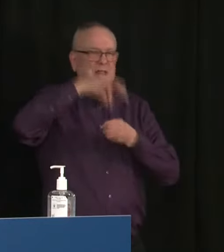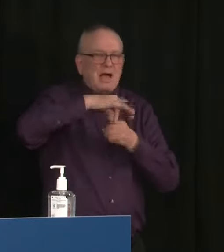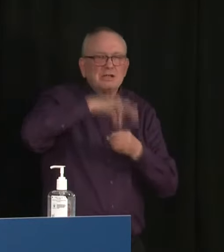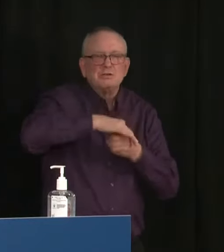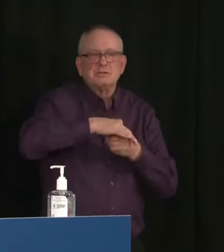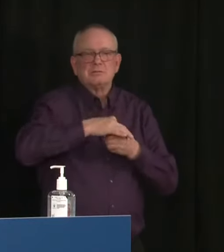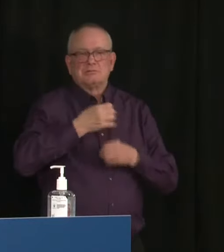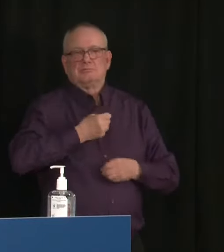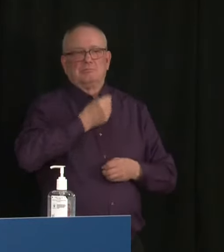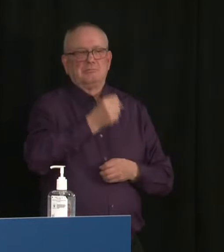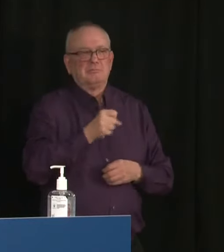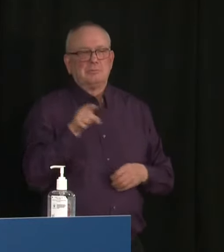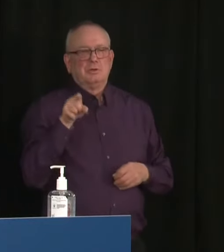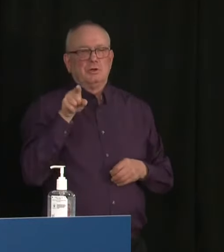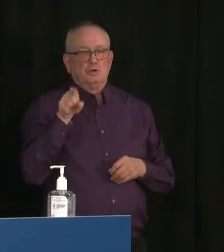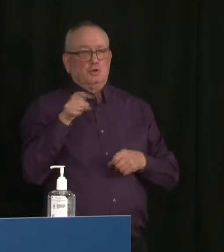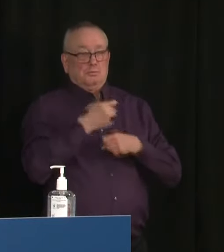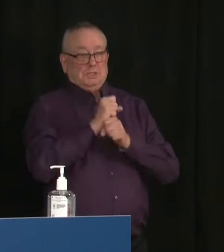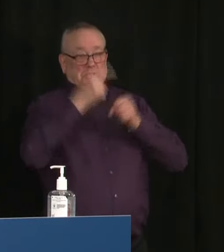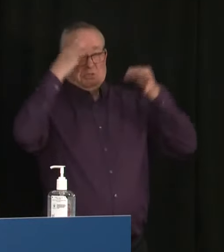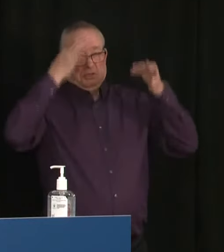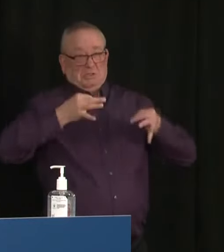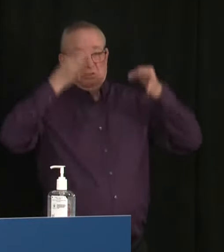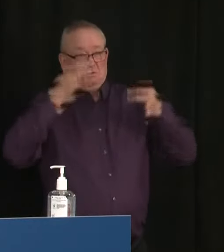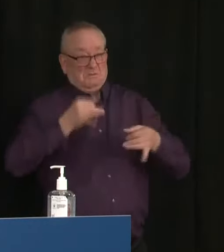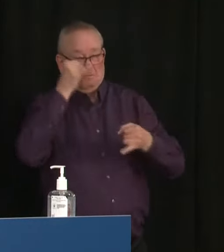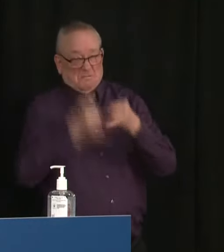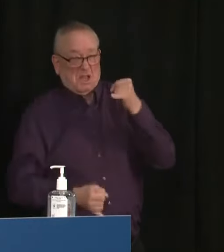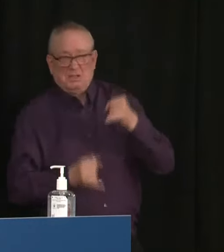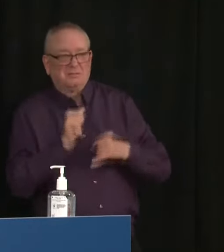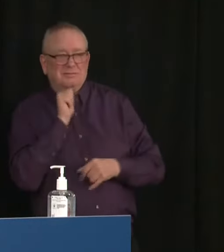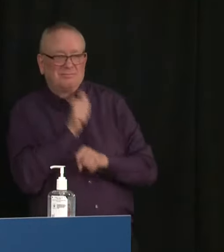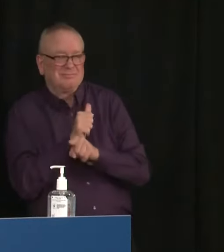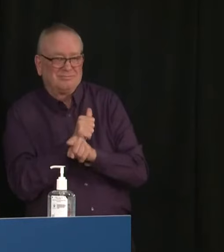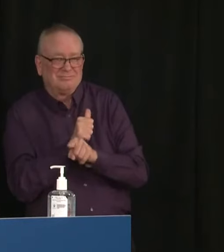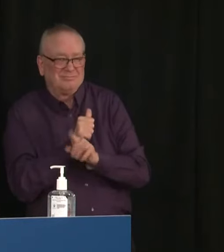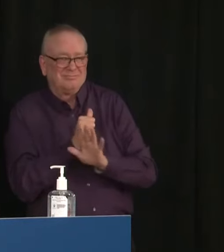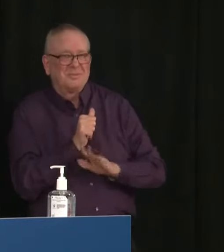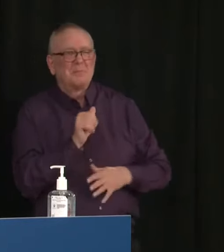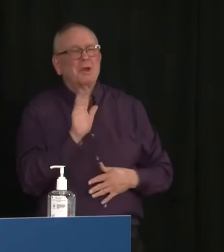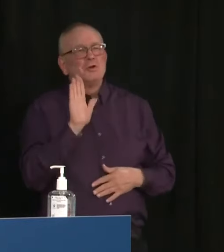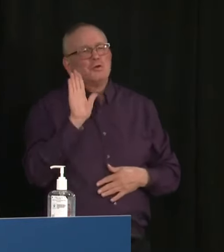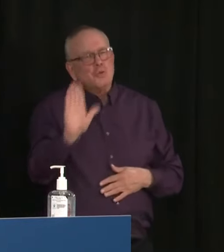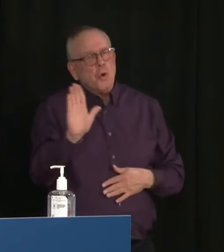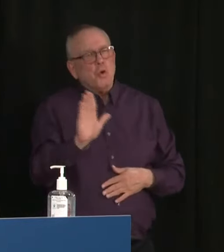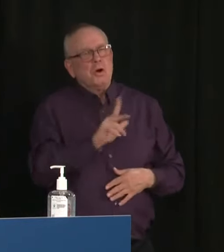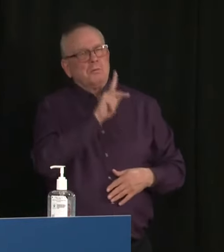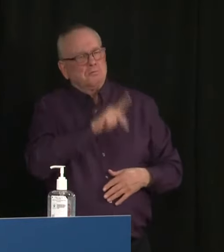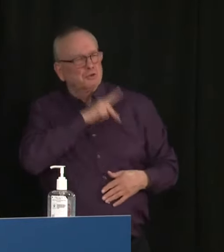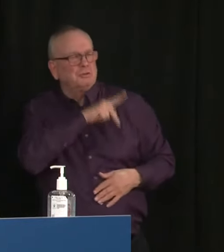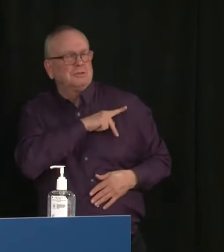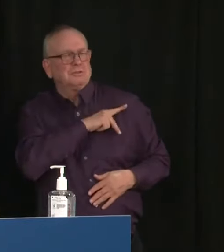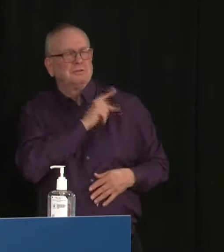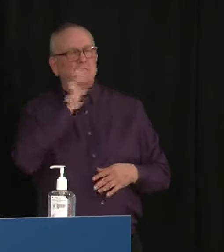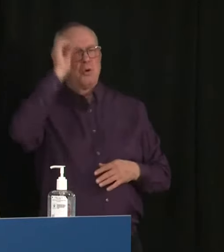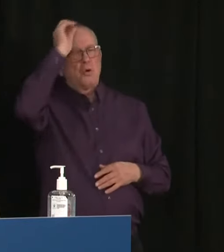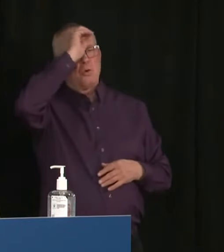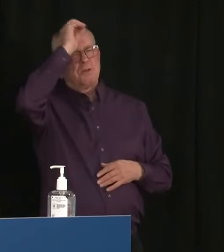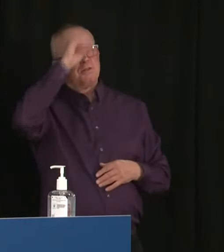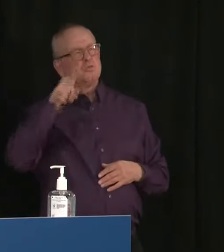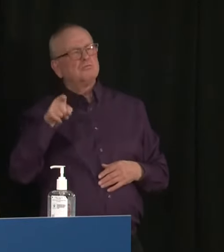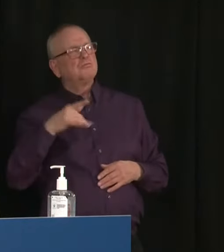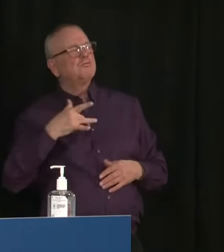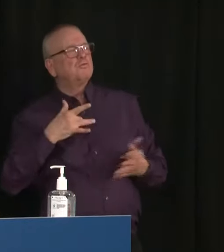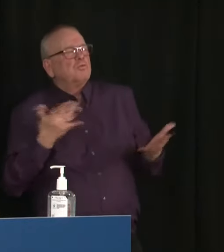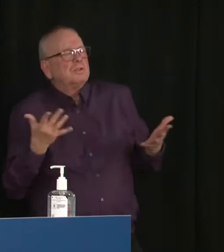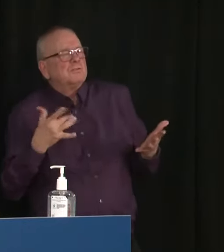would you like to see done to help stem the third wave, and does it include stricter measures? There are a range of things